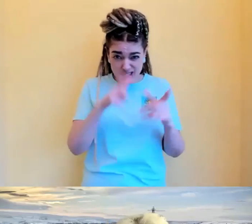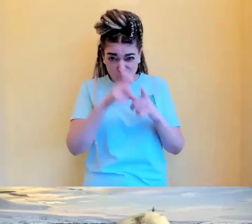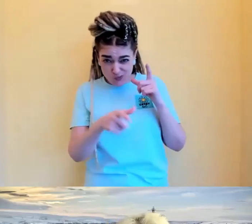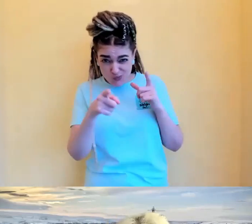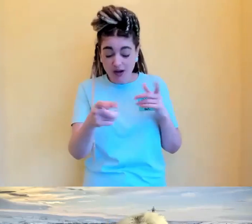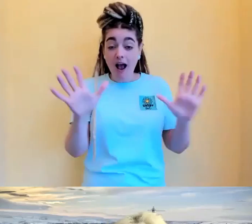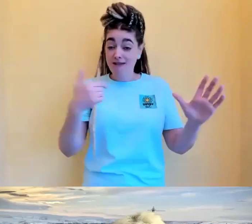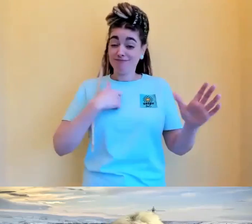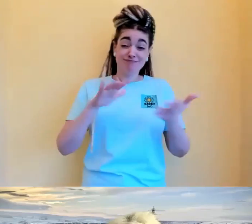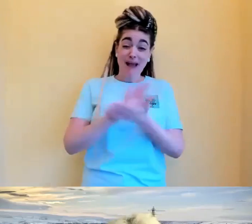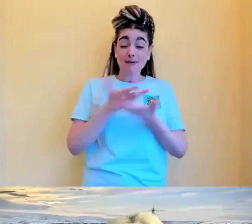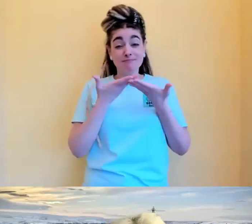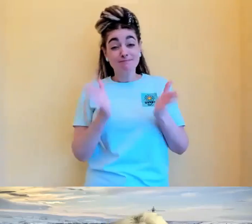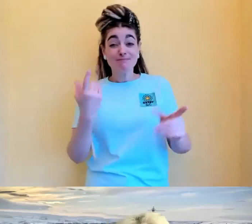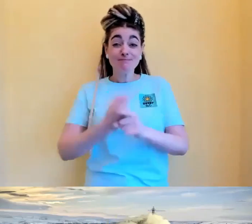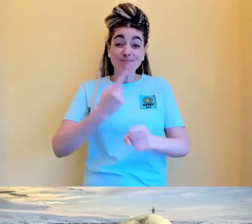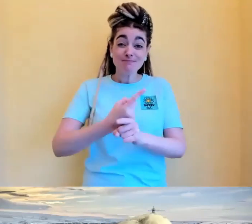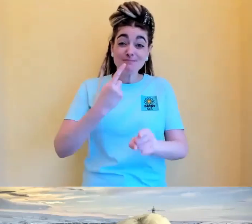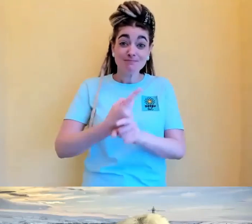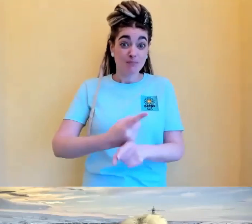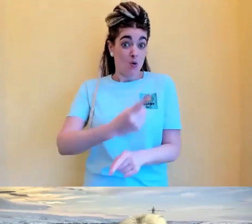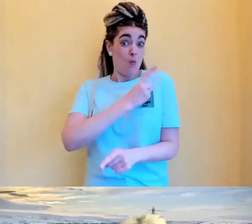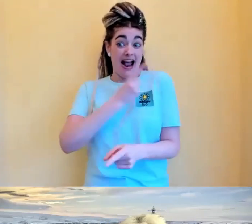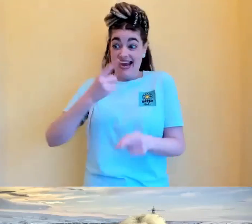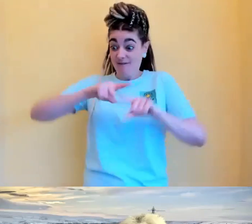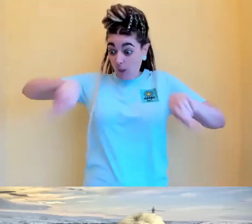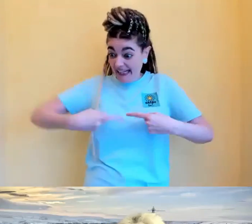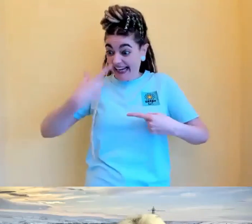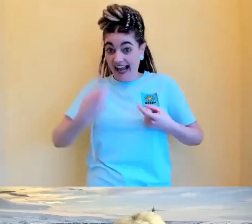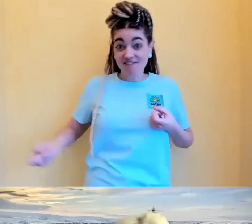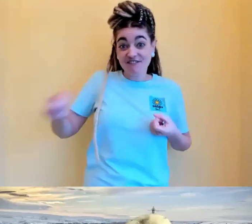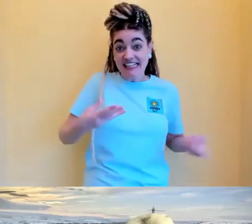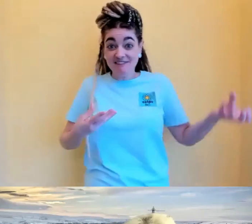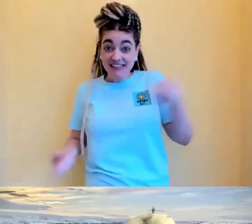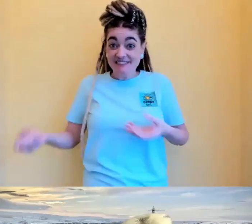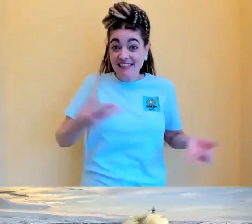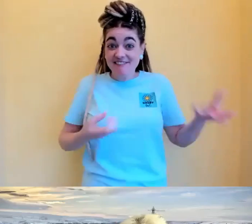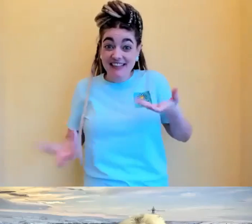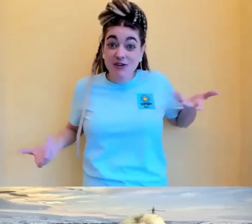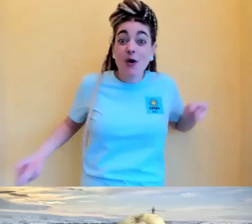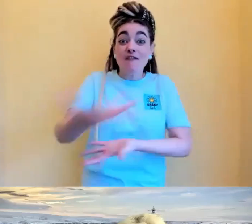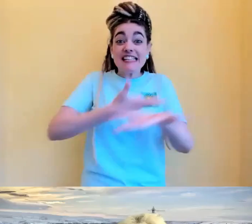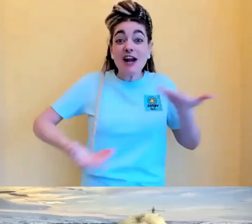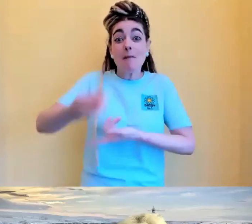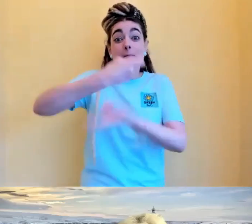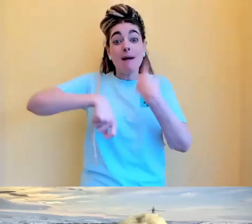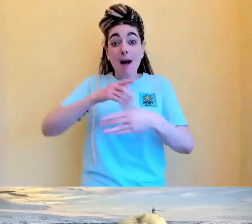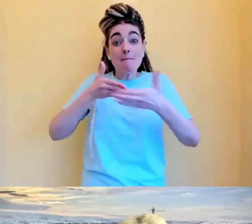happy to talk about it, because the more of us that feed into this conversation, the less barriers we have